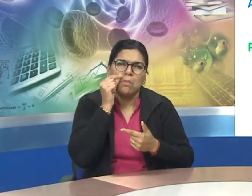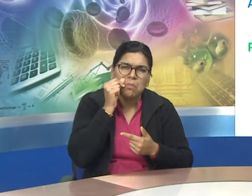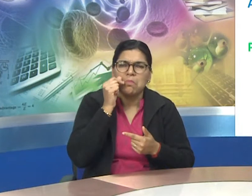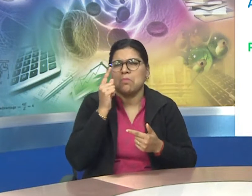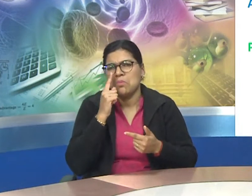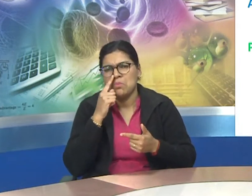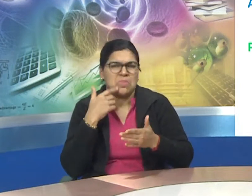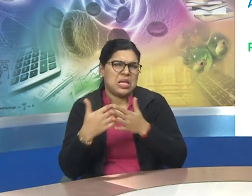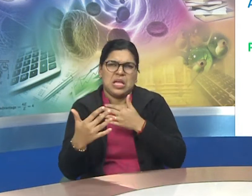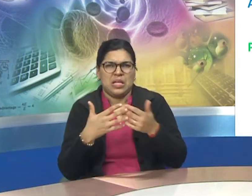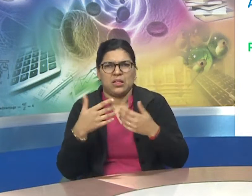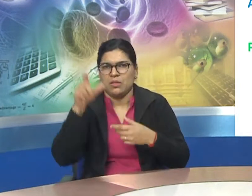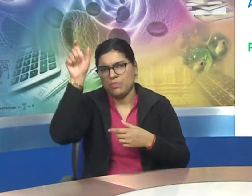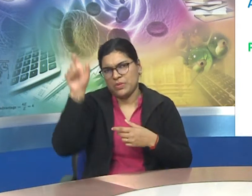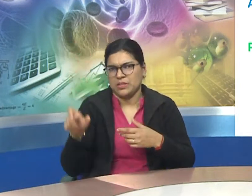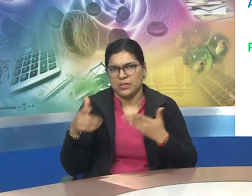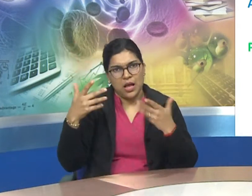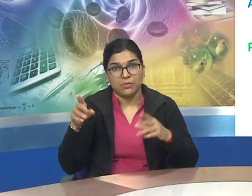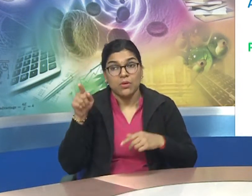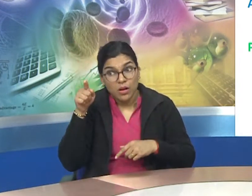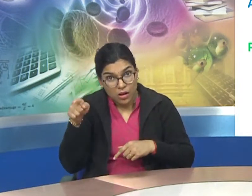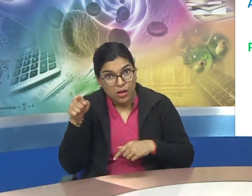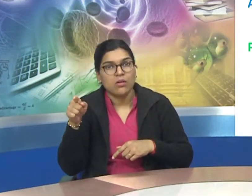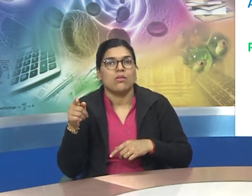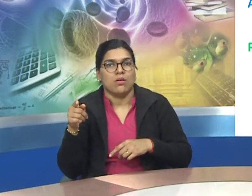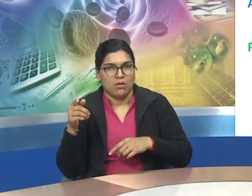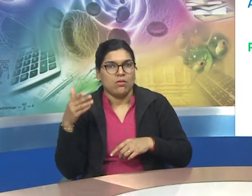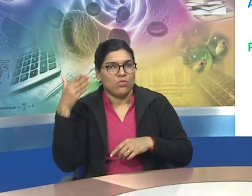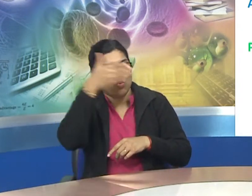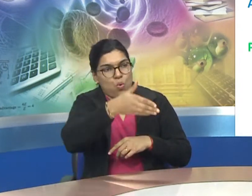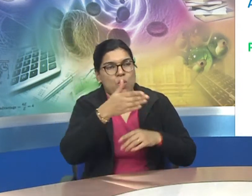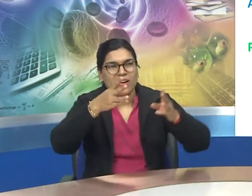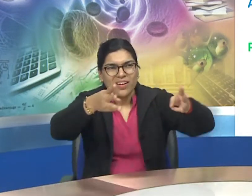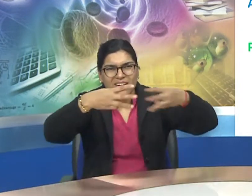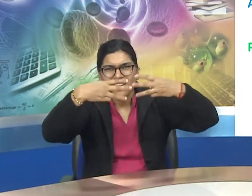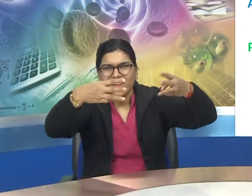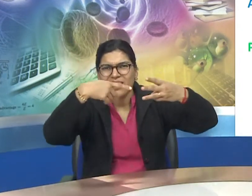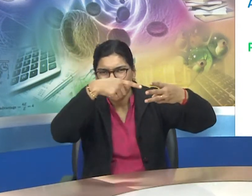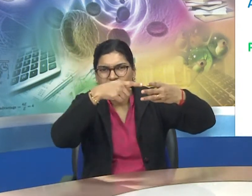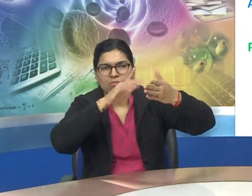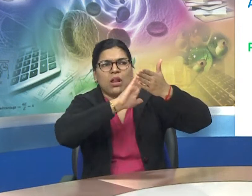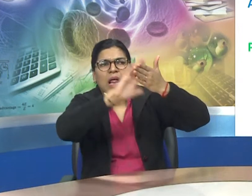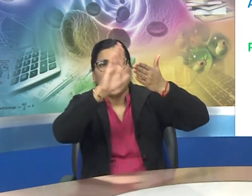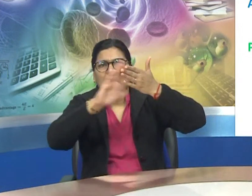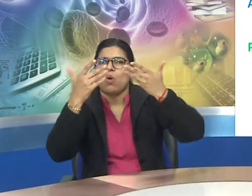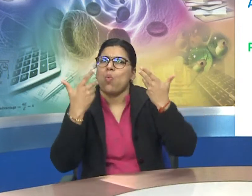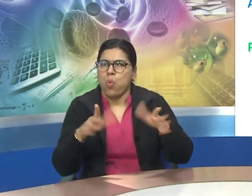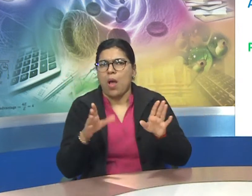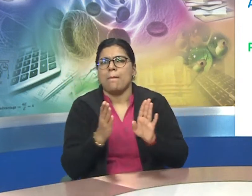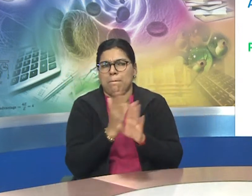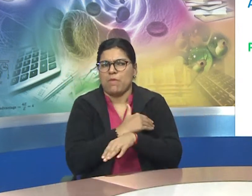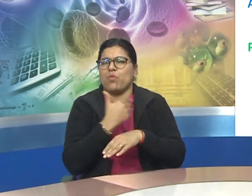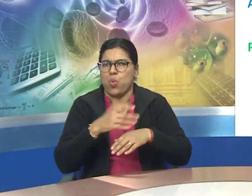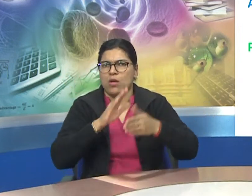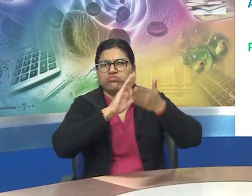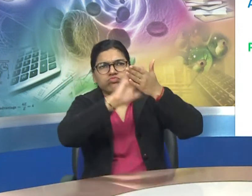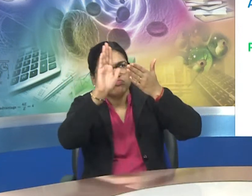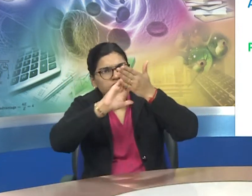In this active statement, it is someone has cleaned the window.